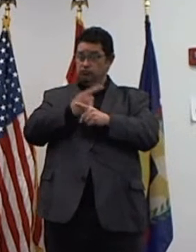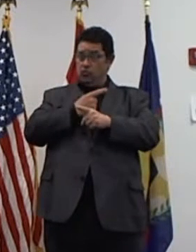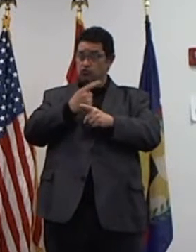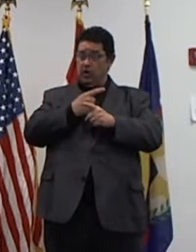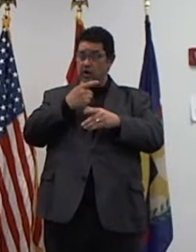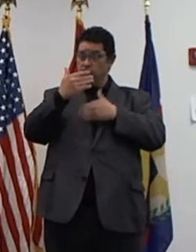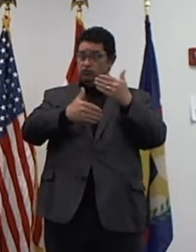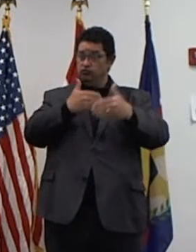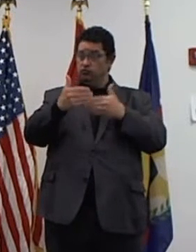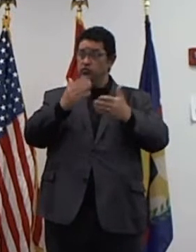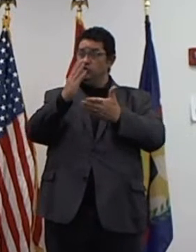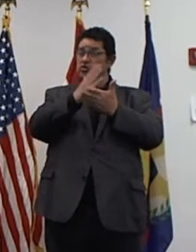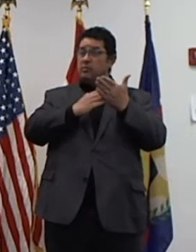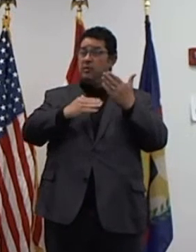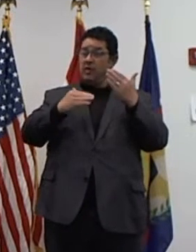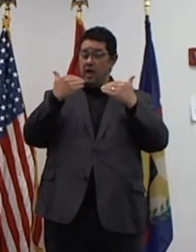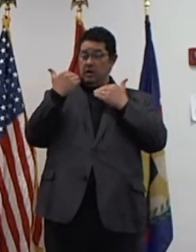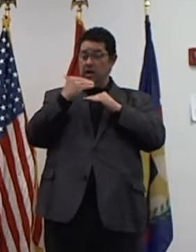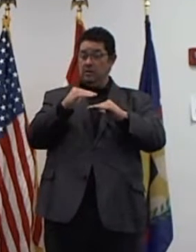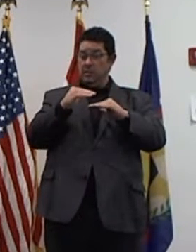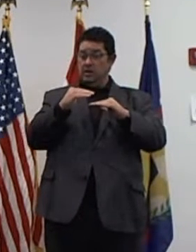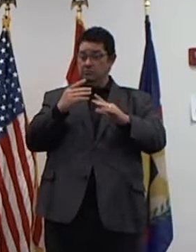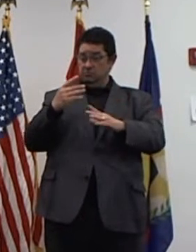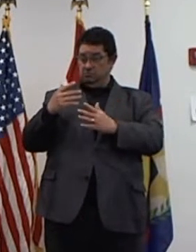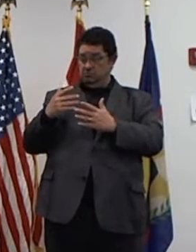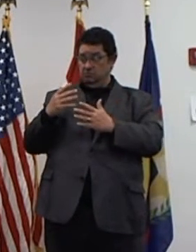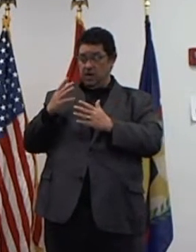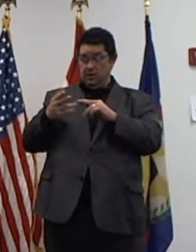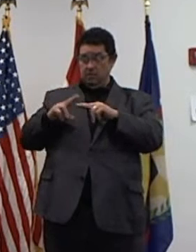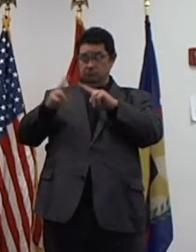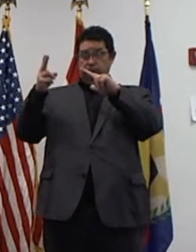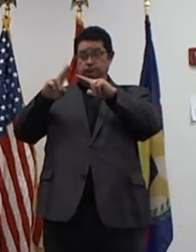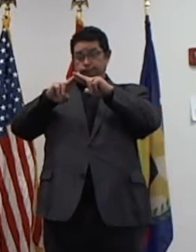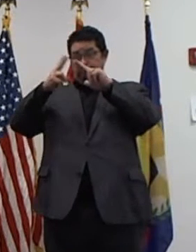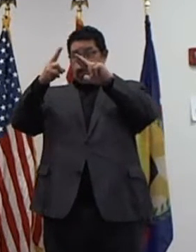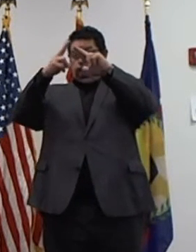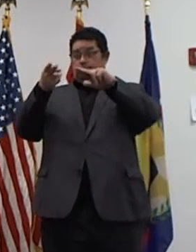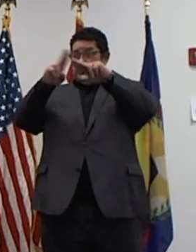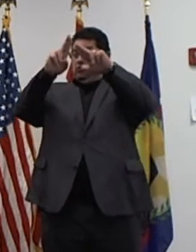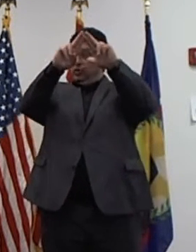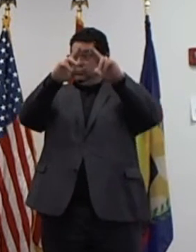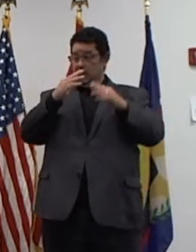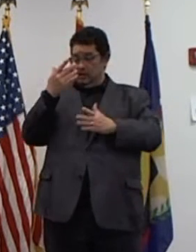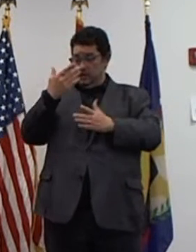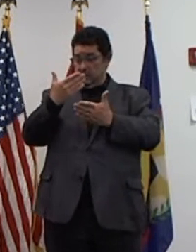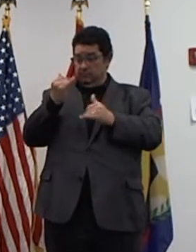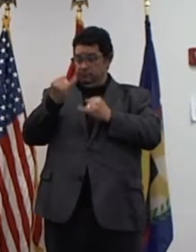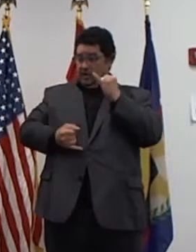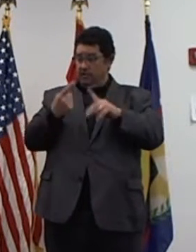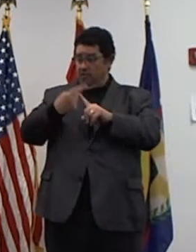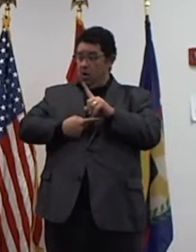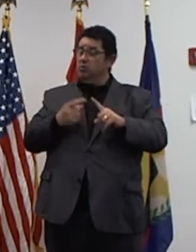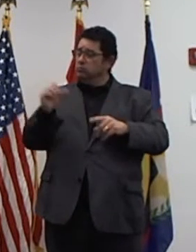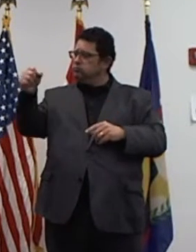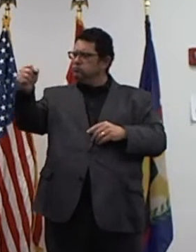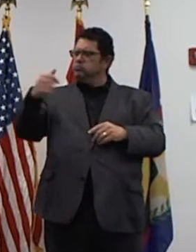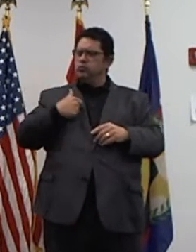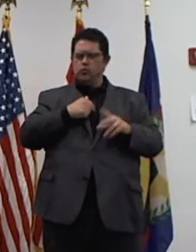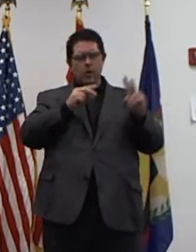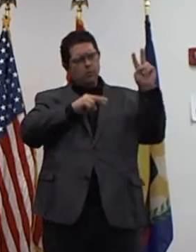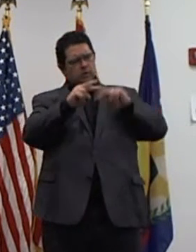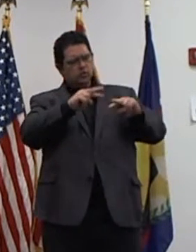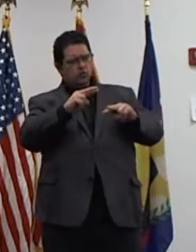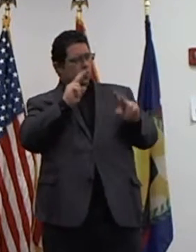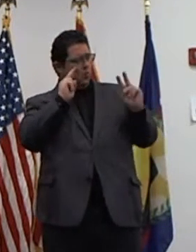month? I think so. Okay. And we'll continue to watch the testing results. We'll continue to watch that hospital admission number from